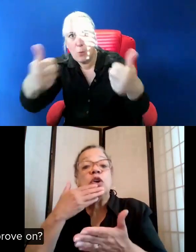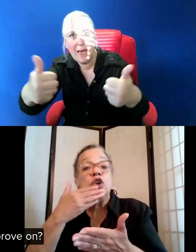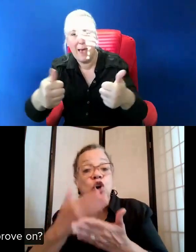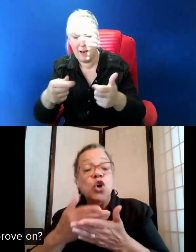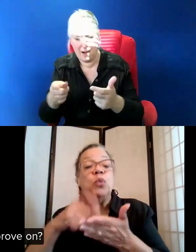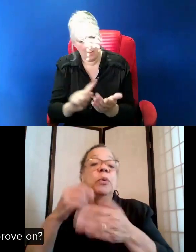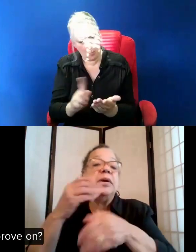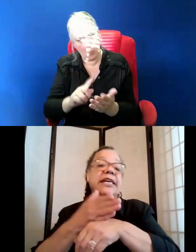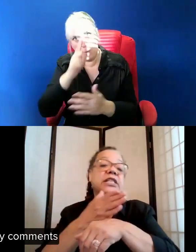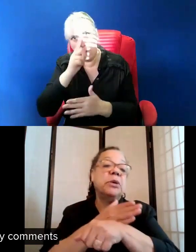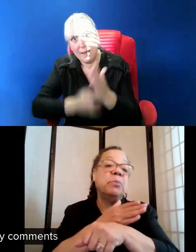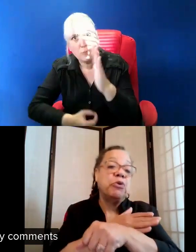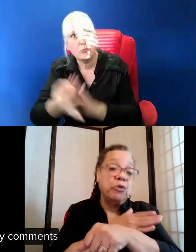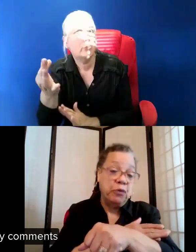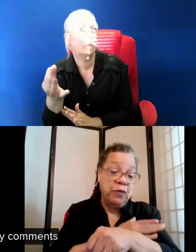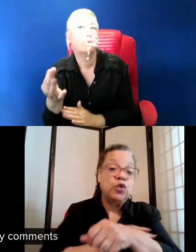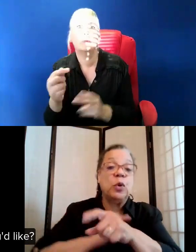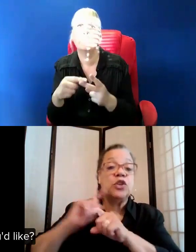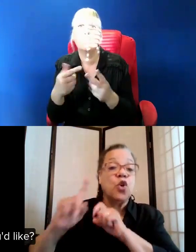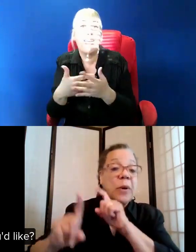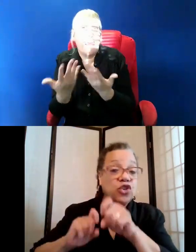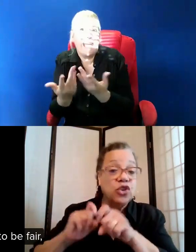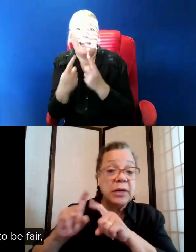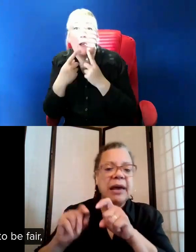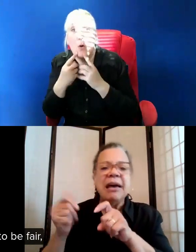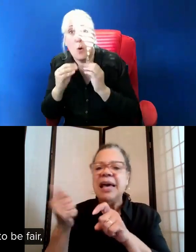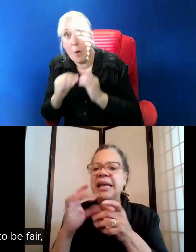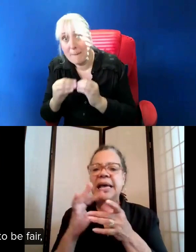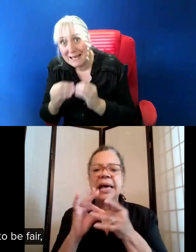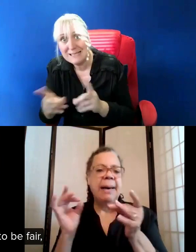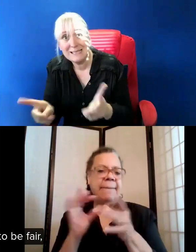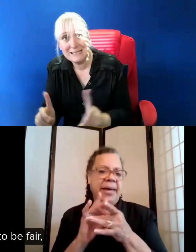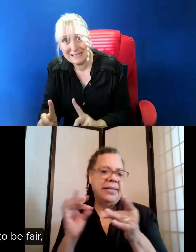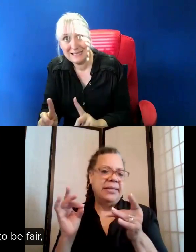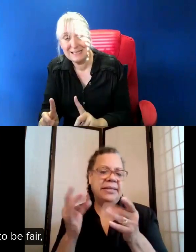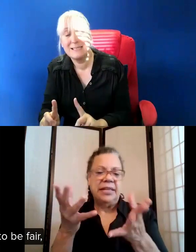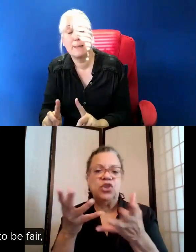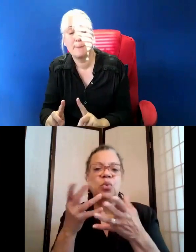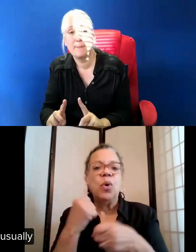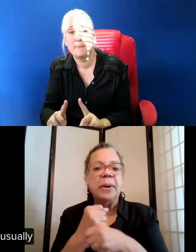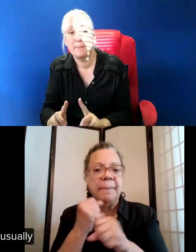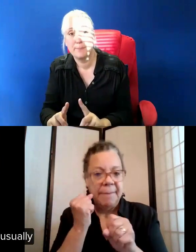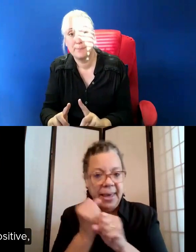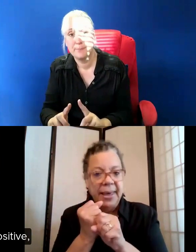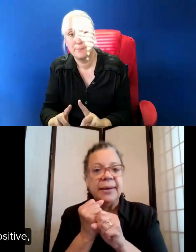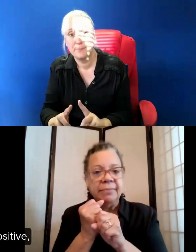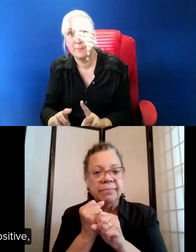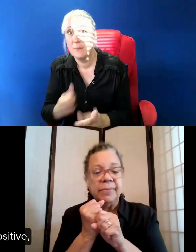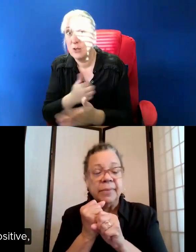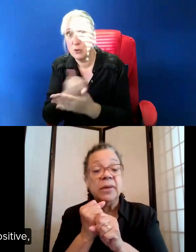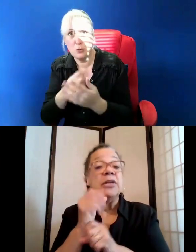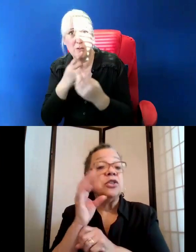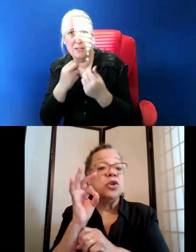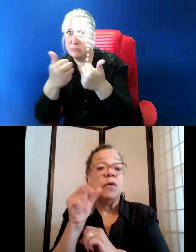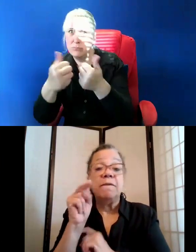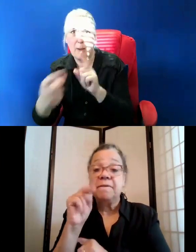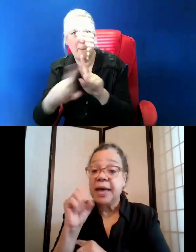think we could improve on? Are there any comments that you'd like to make? To be fair, they're usually very